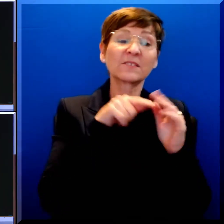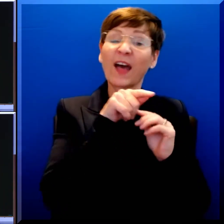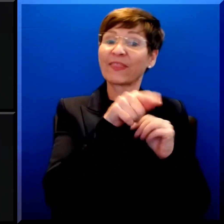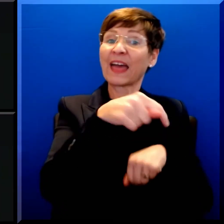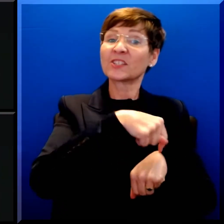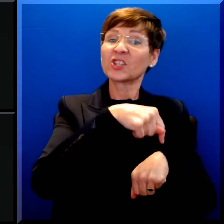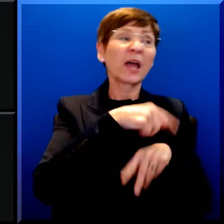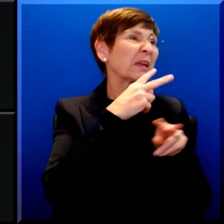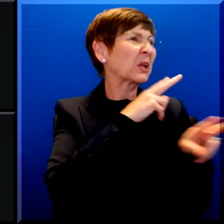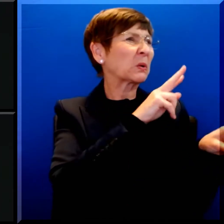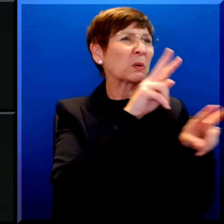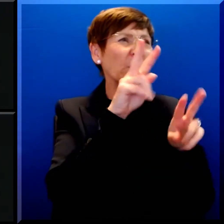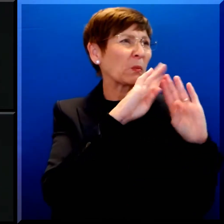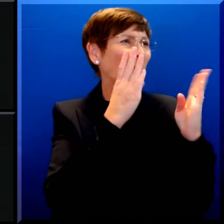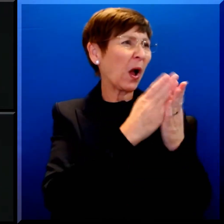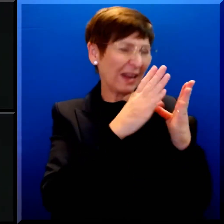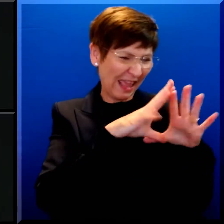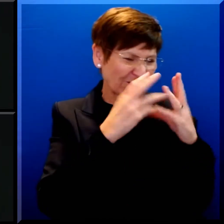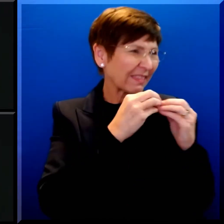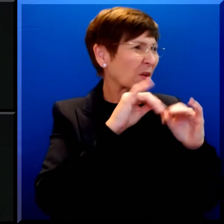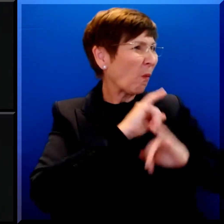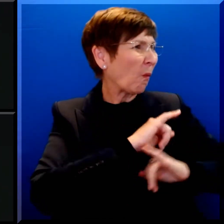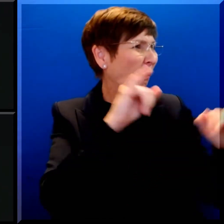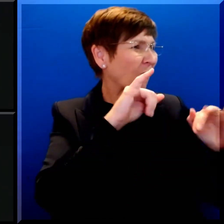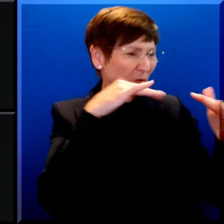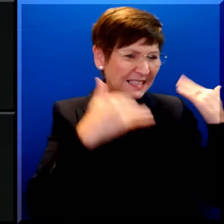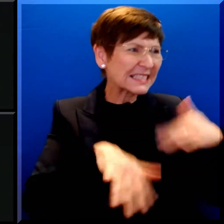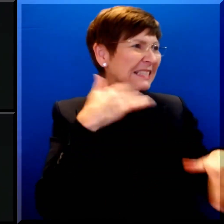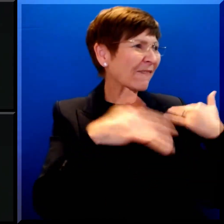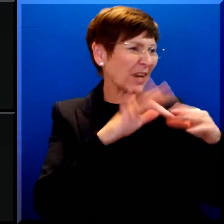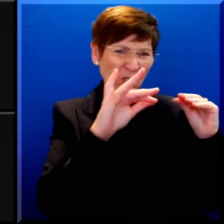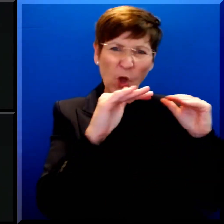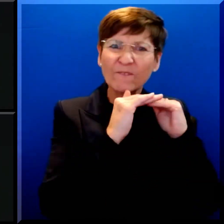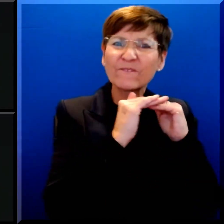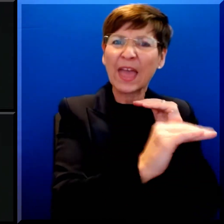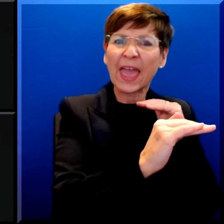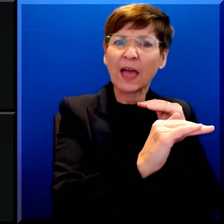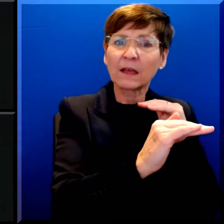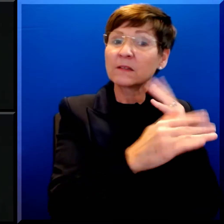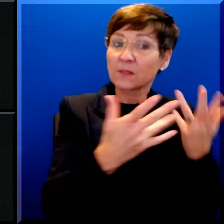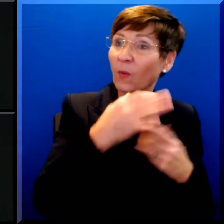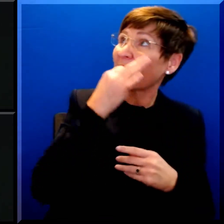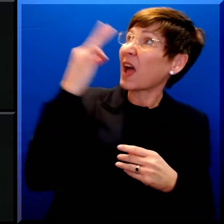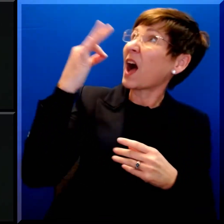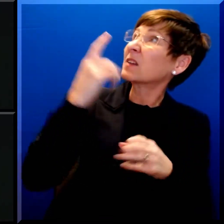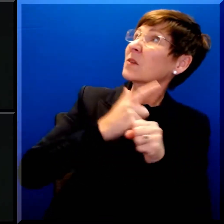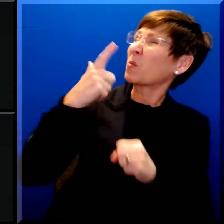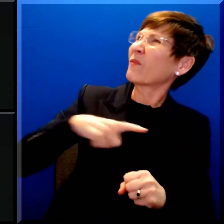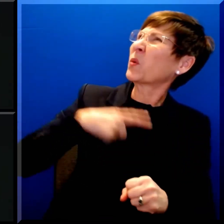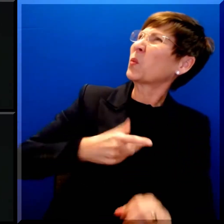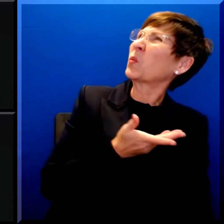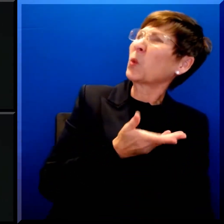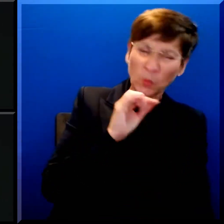him and he said, man, my world is jacked up. It's full of suffering and violence and injustice. And he had a question for God. He said,